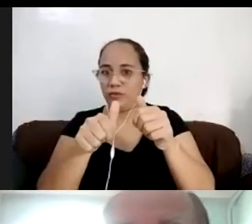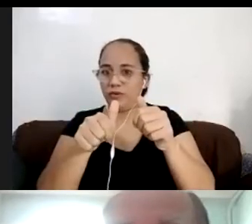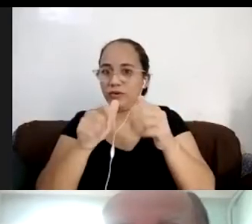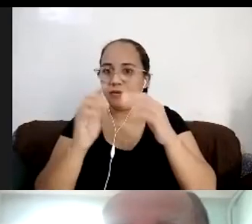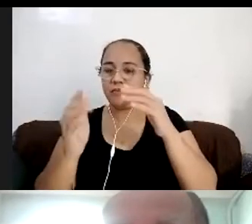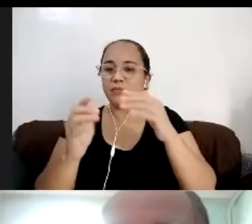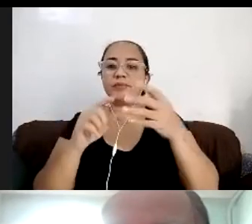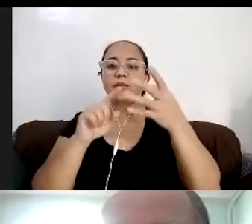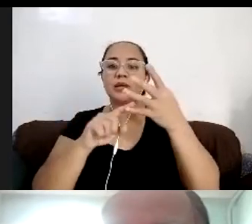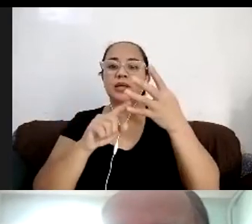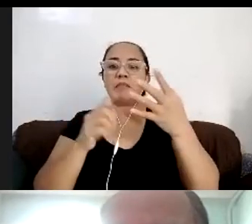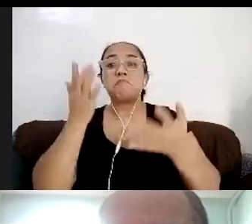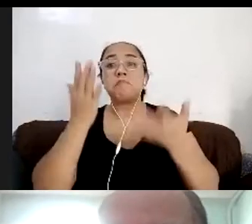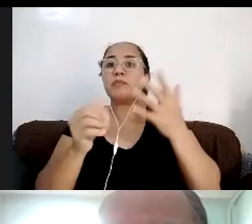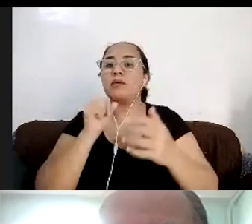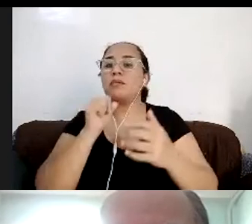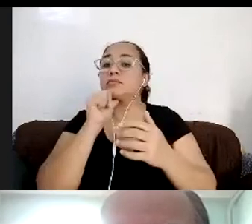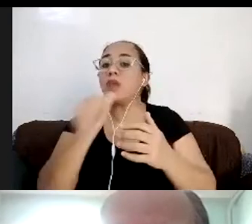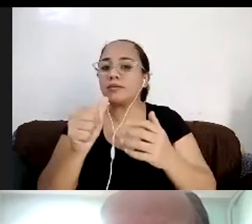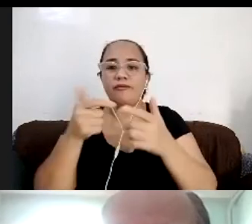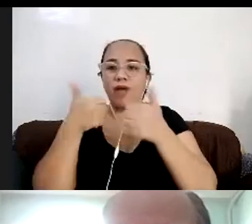D probably does not follow.